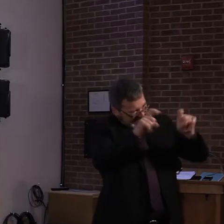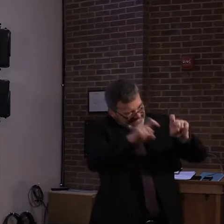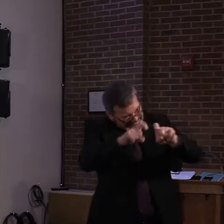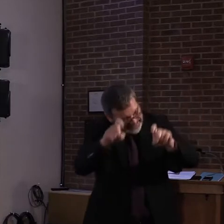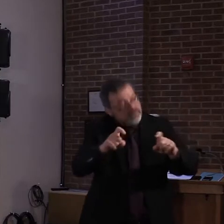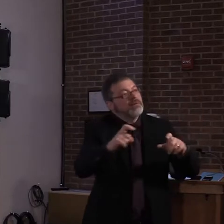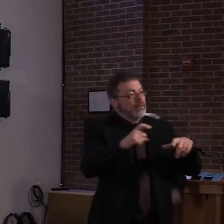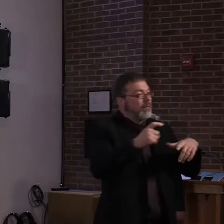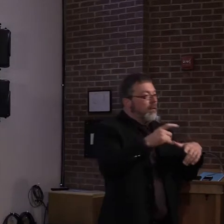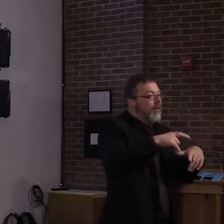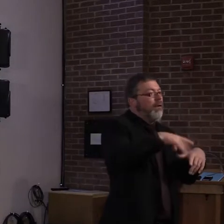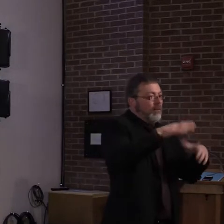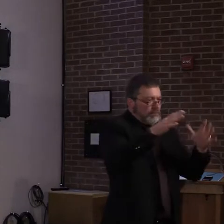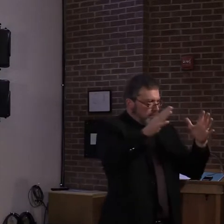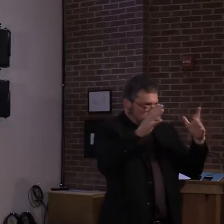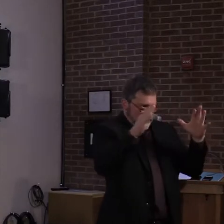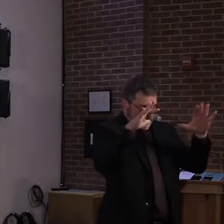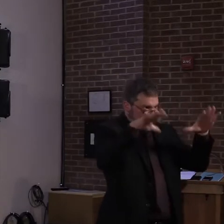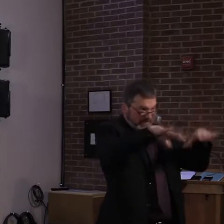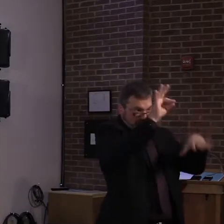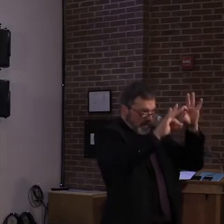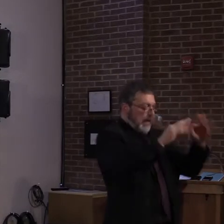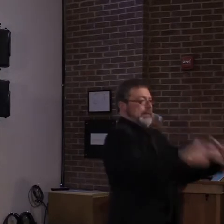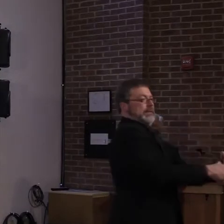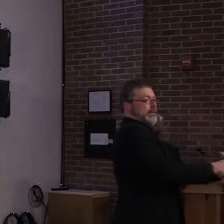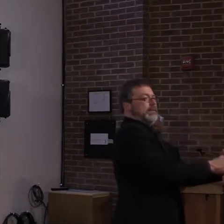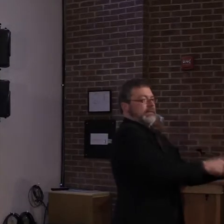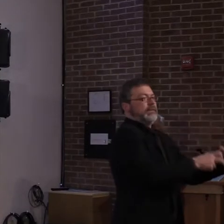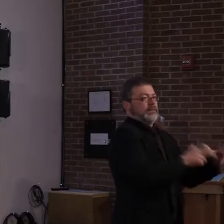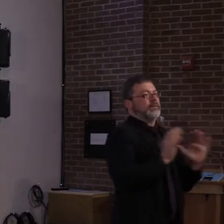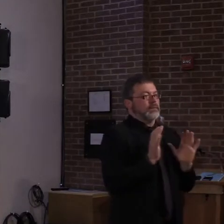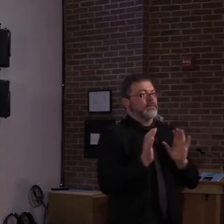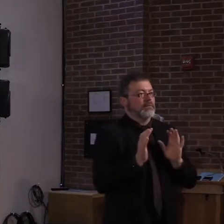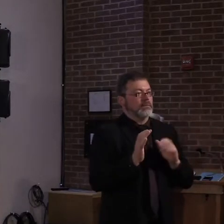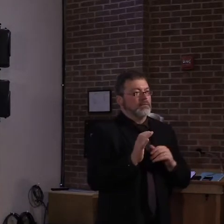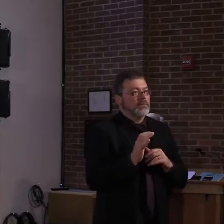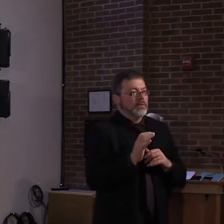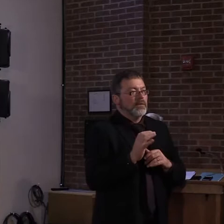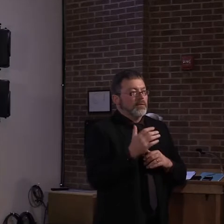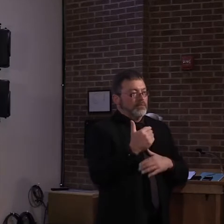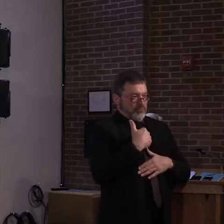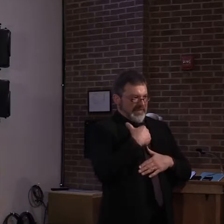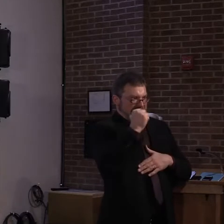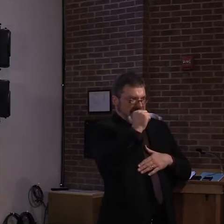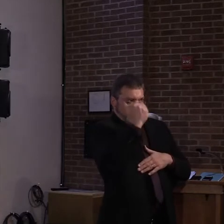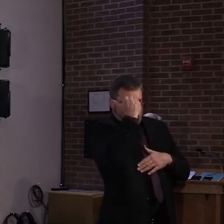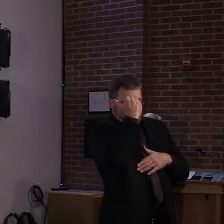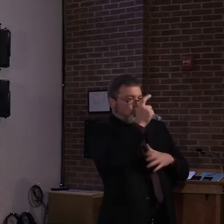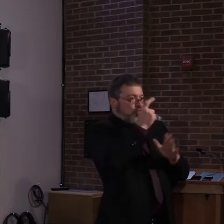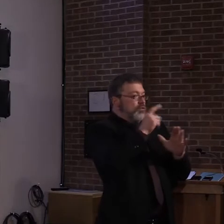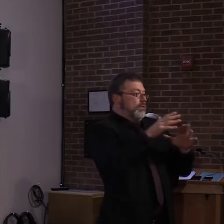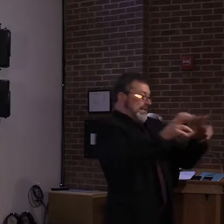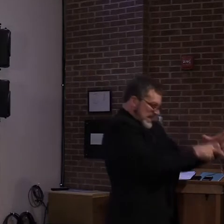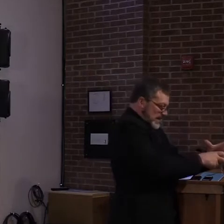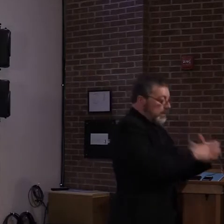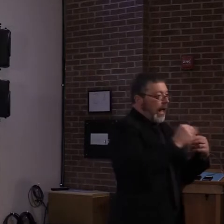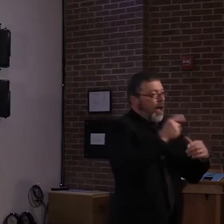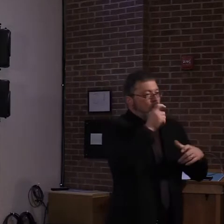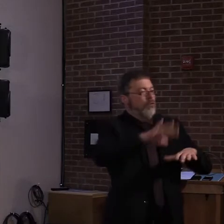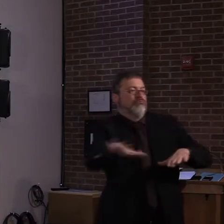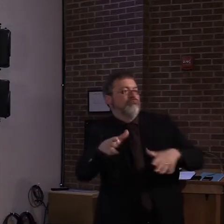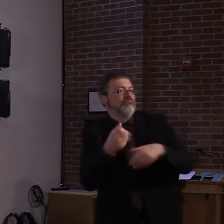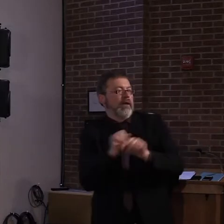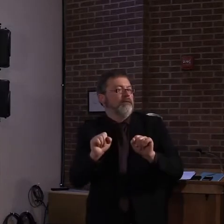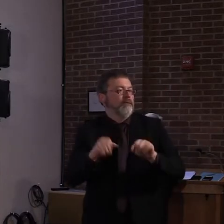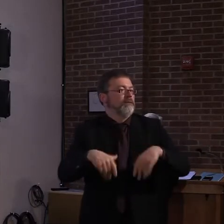recoup so we know who needs to stay inside and away from other people so we can prevent the virus from spreading